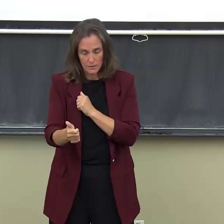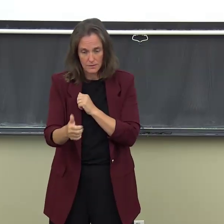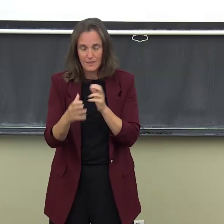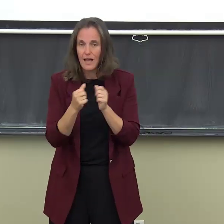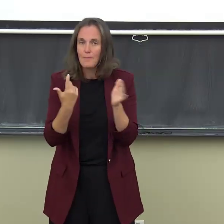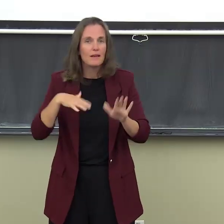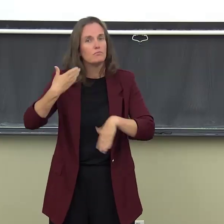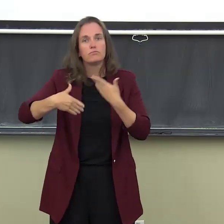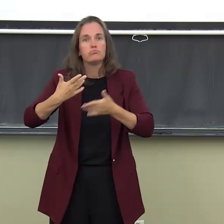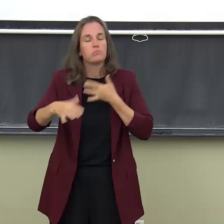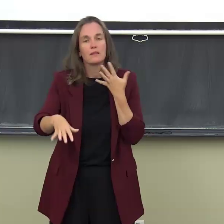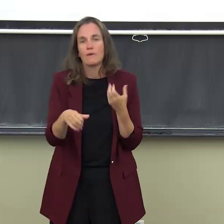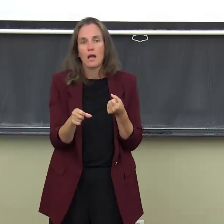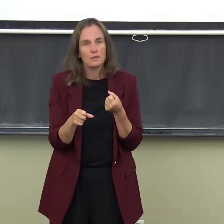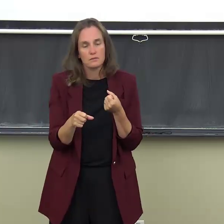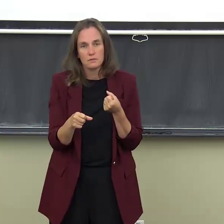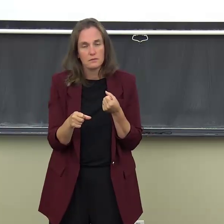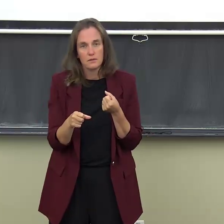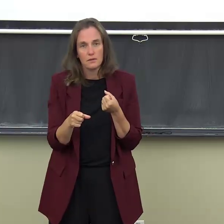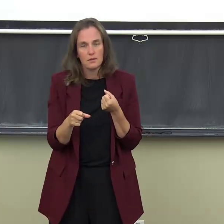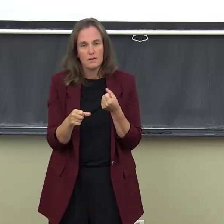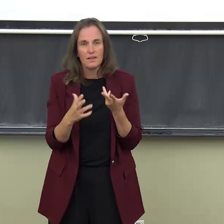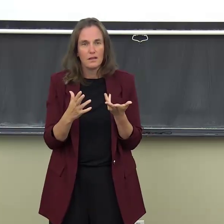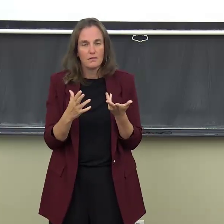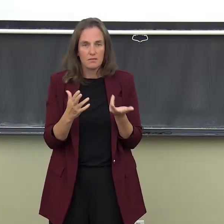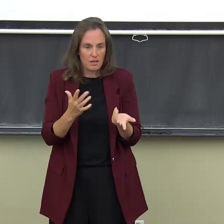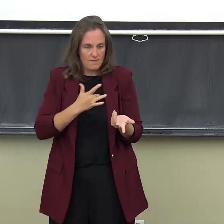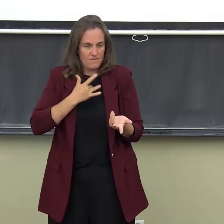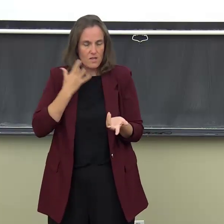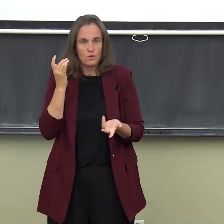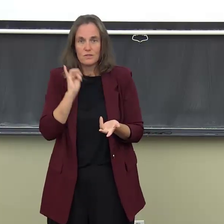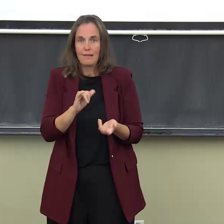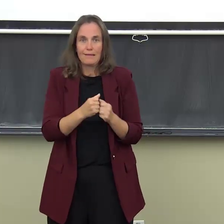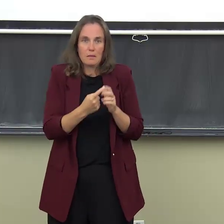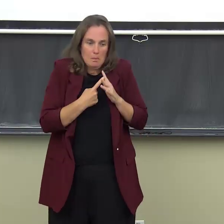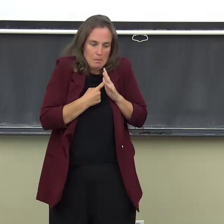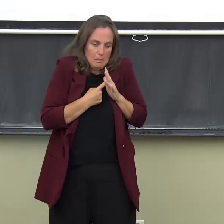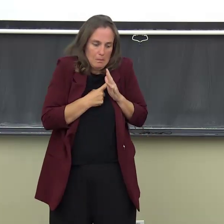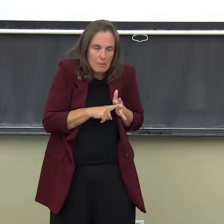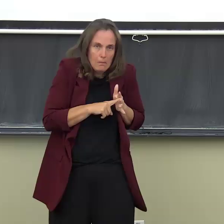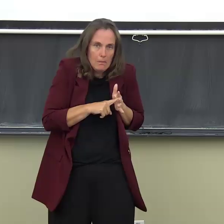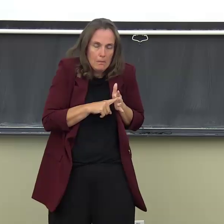it's still in what feels like an infancy to me.